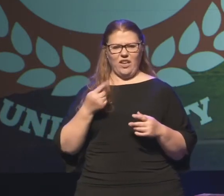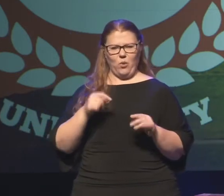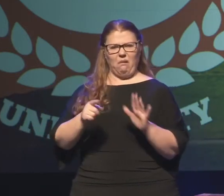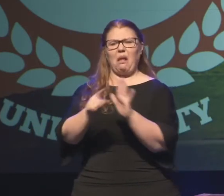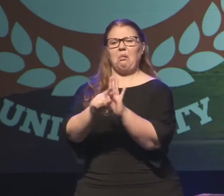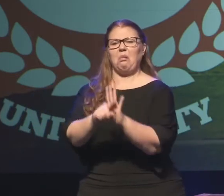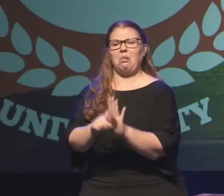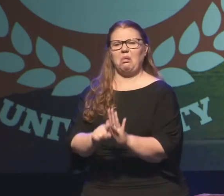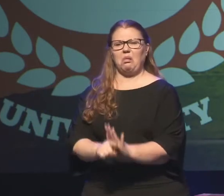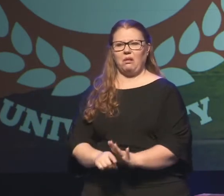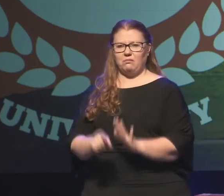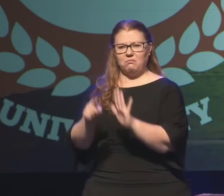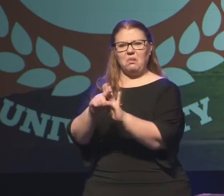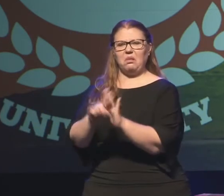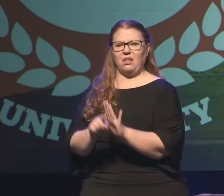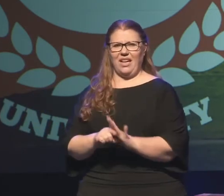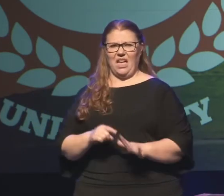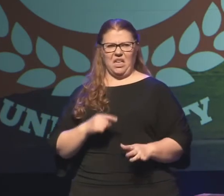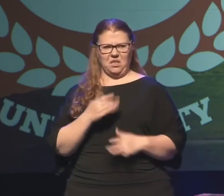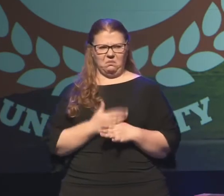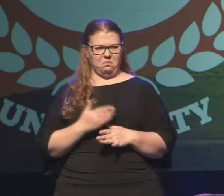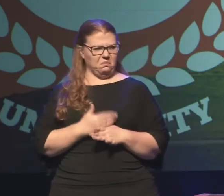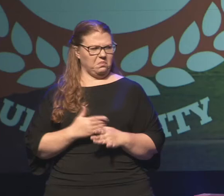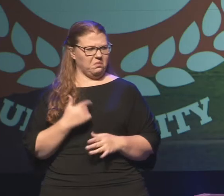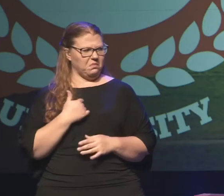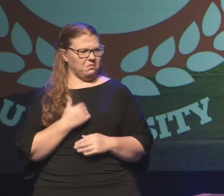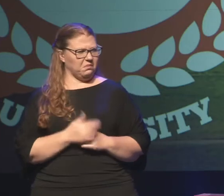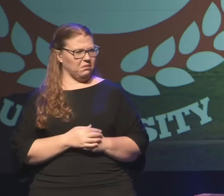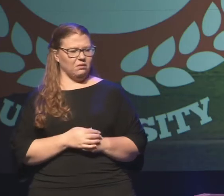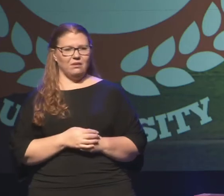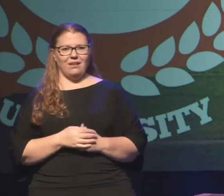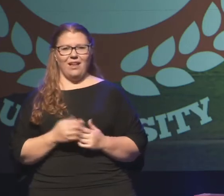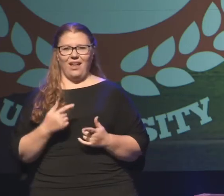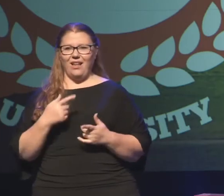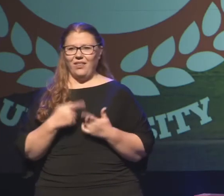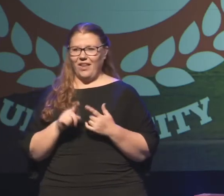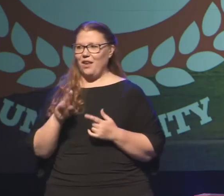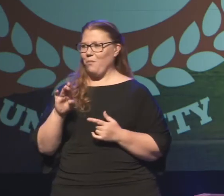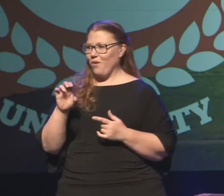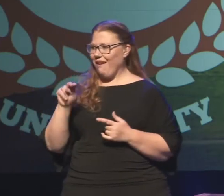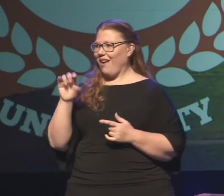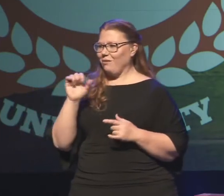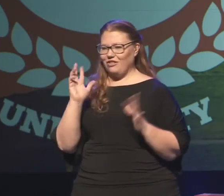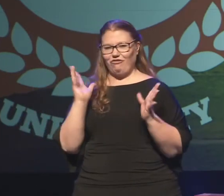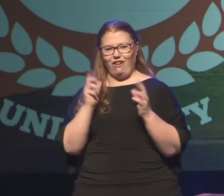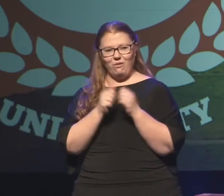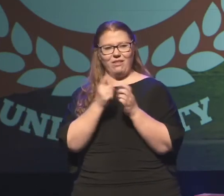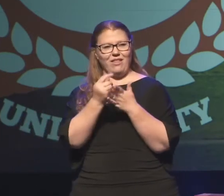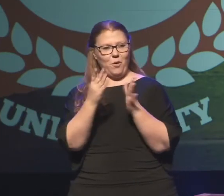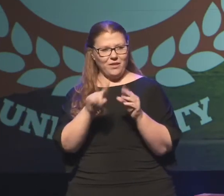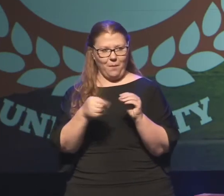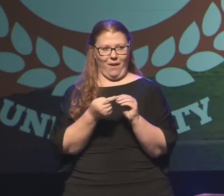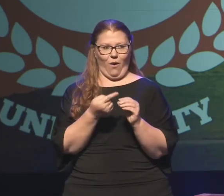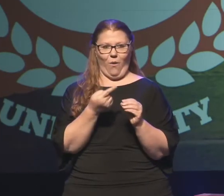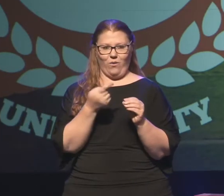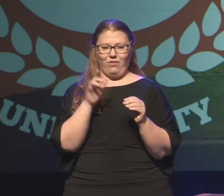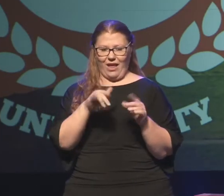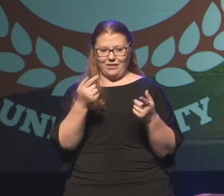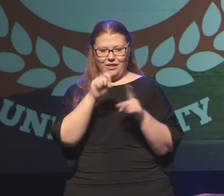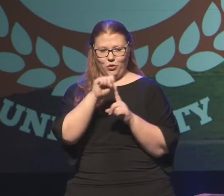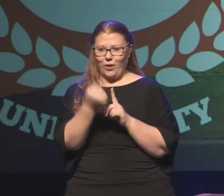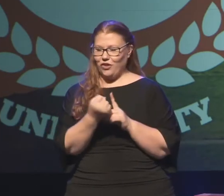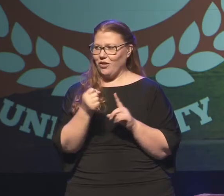every spot, and it really bugged Brene Brown. And so she was talking with her therapist about this. And